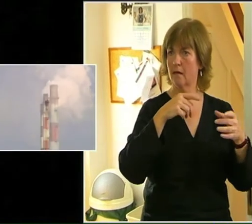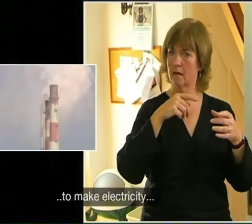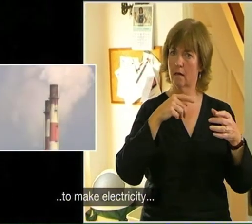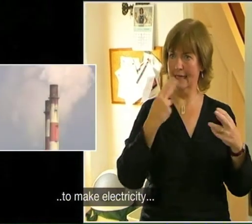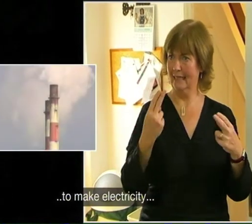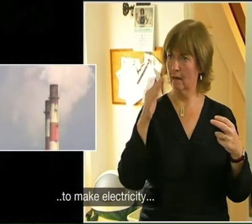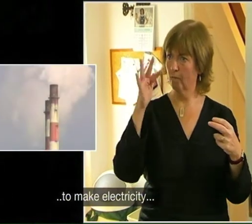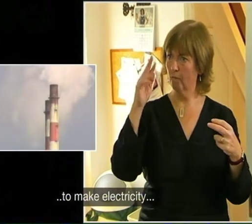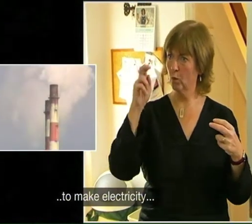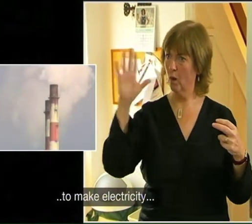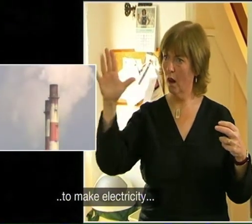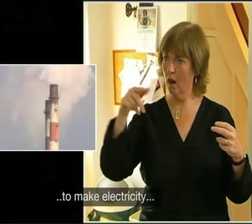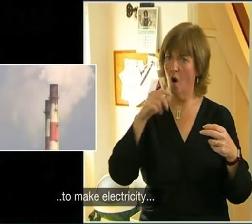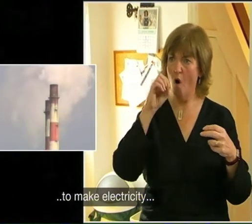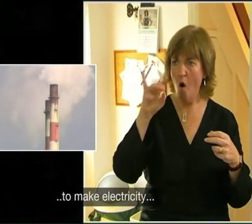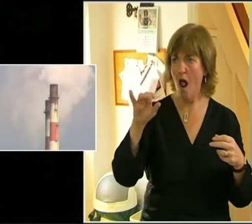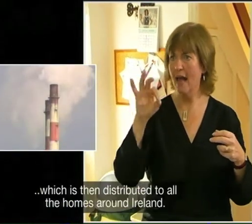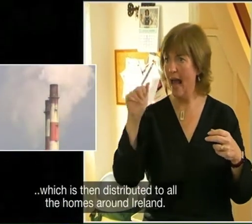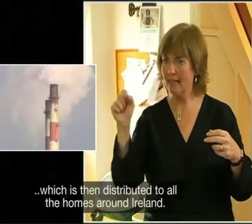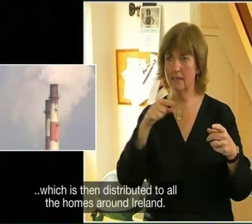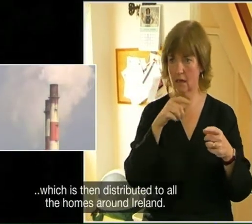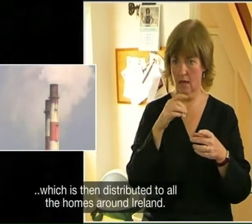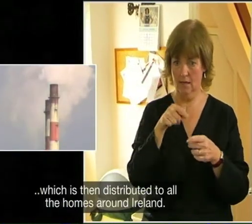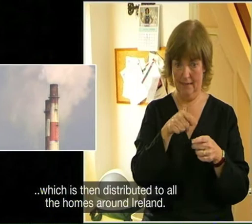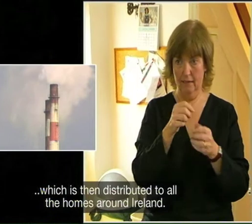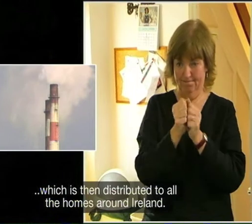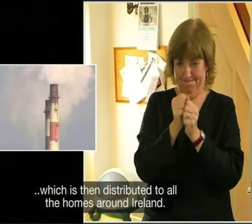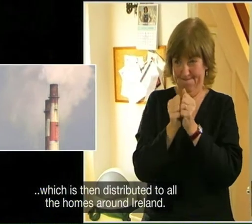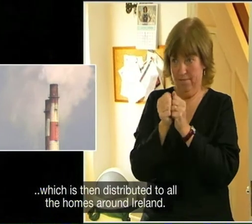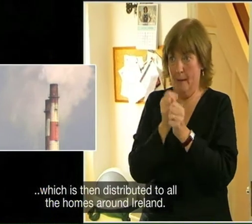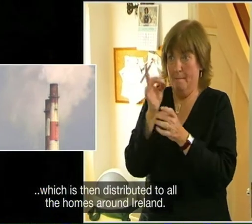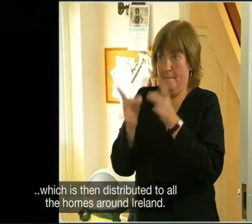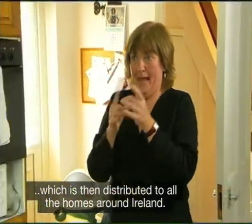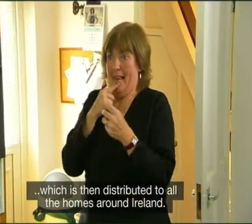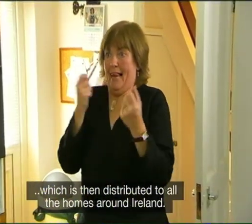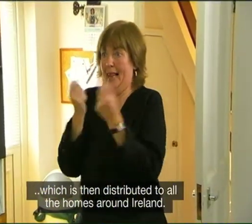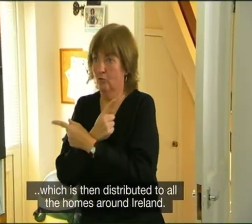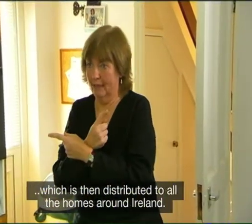Well, to make electricity, which is then distributed to all the homes around Ireland.